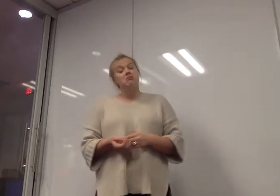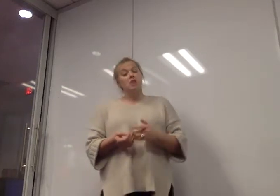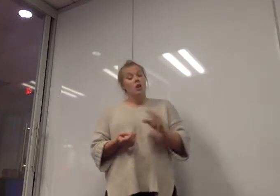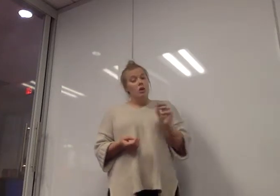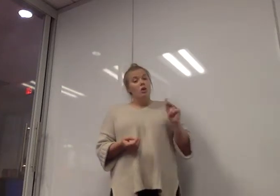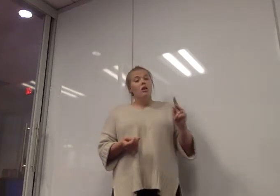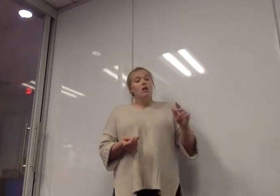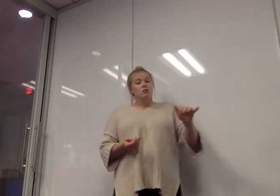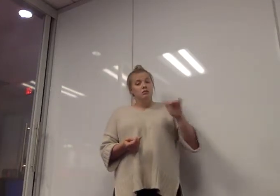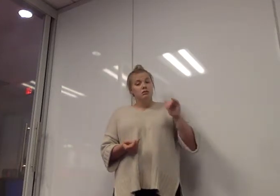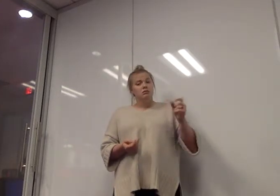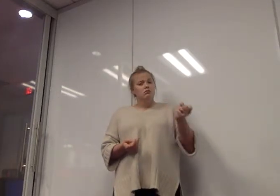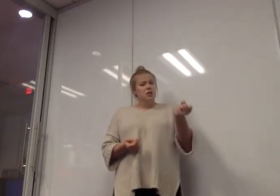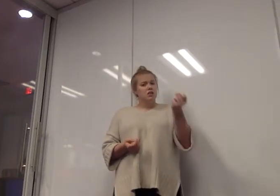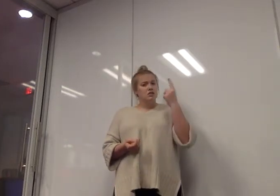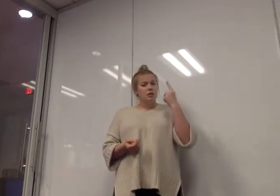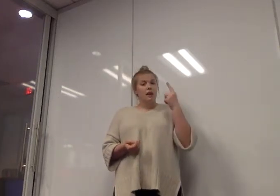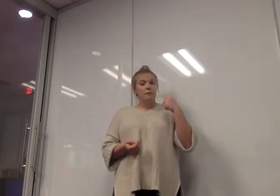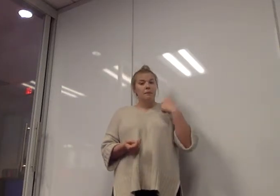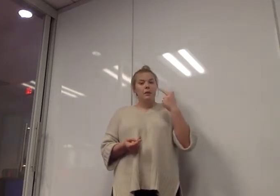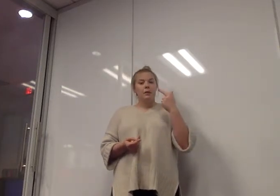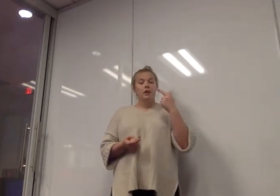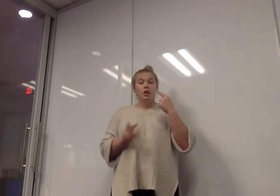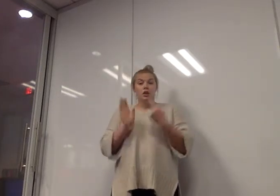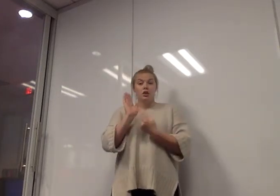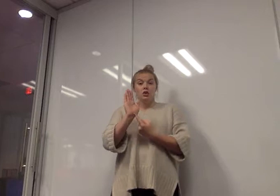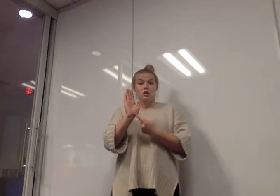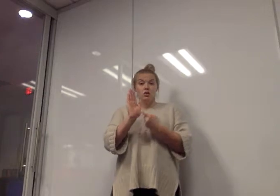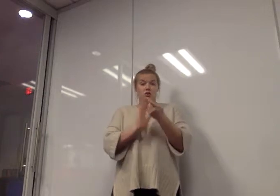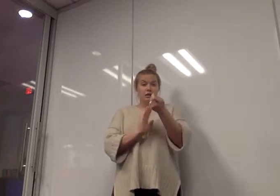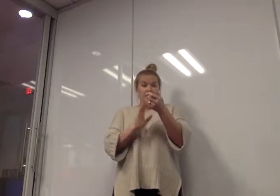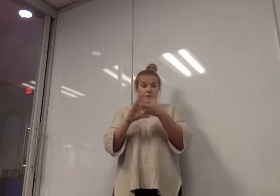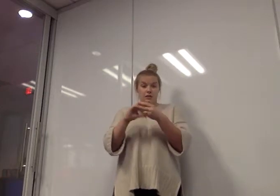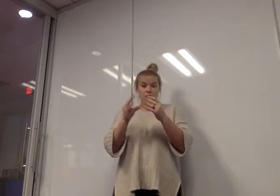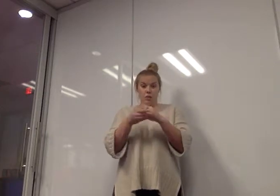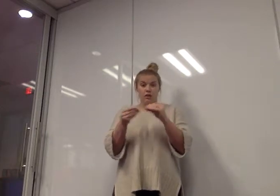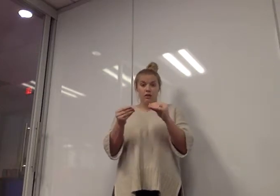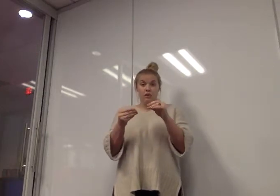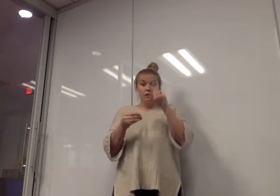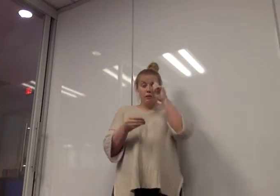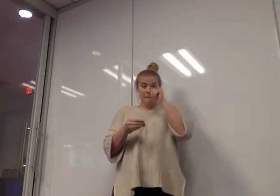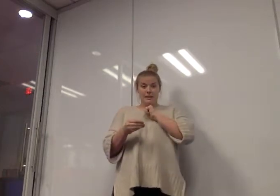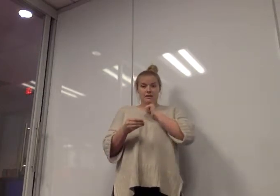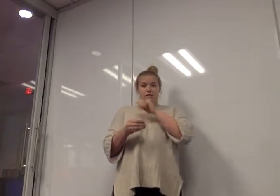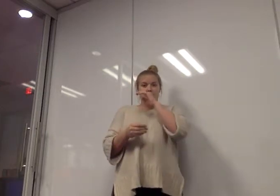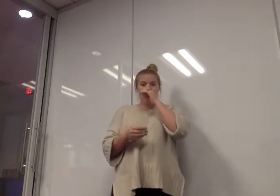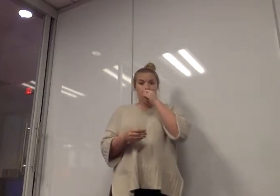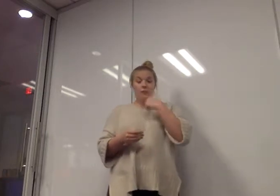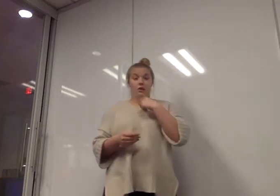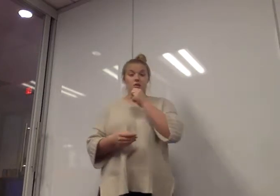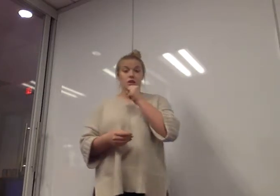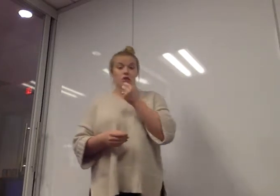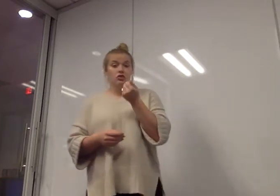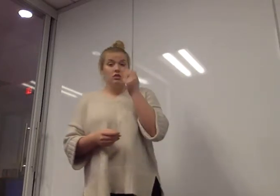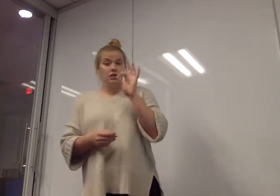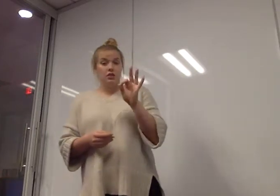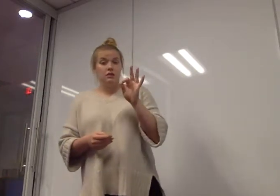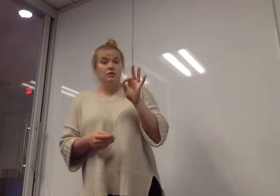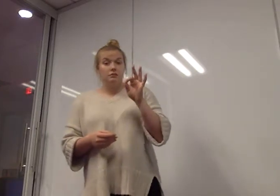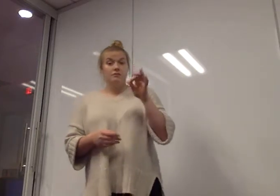because I want to tell you a little story about being an imposter and feeling like I'm not supposed to be here. When I was 19, I was in a really bad